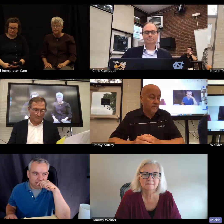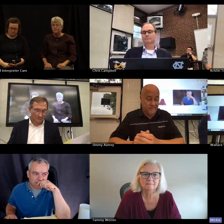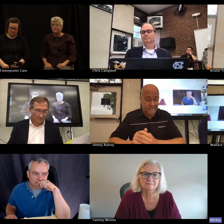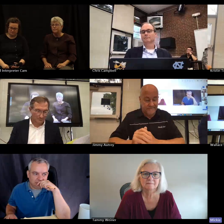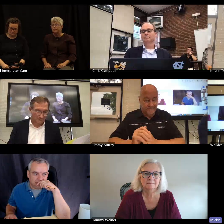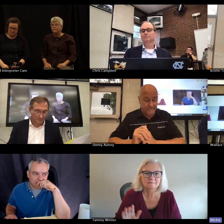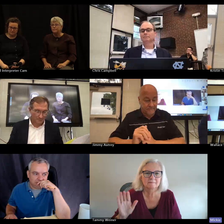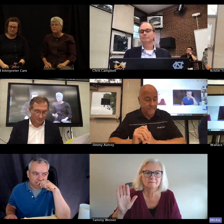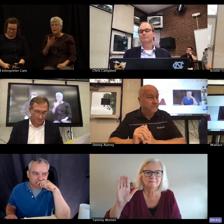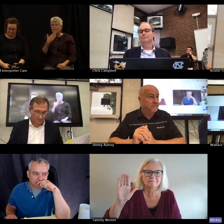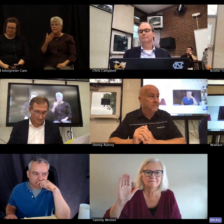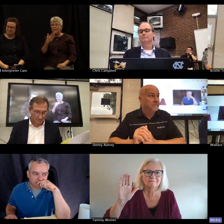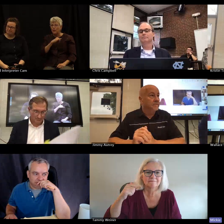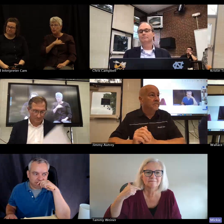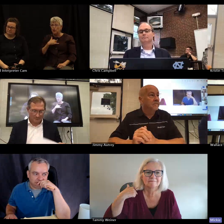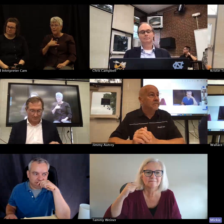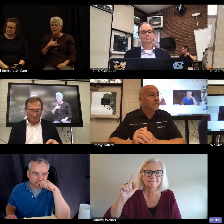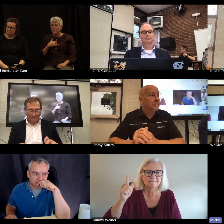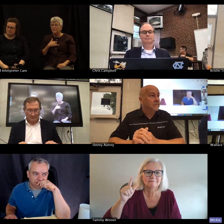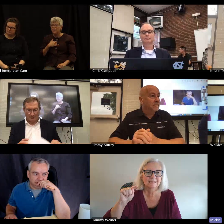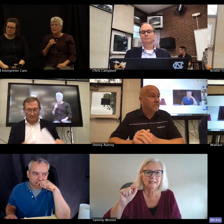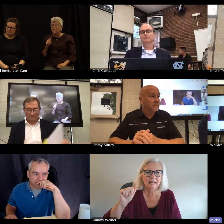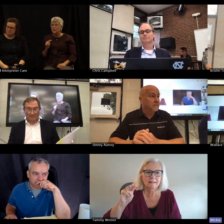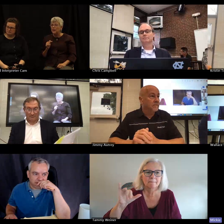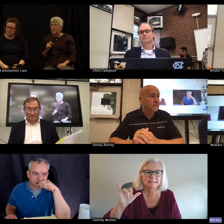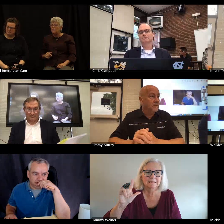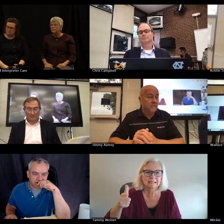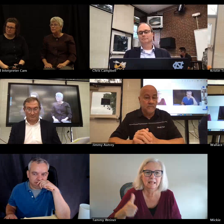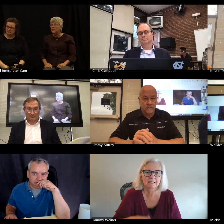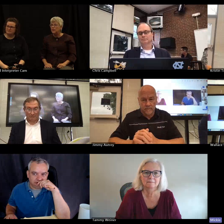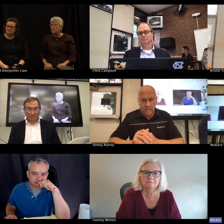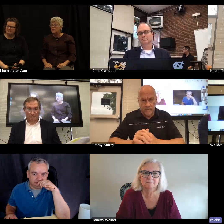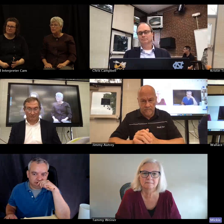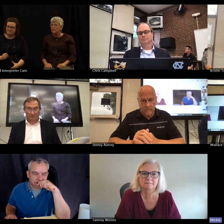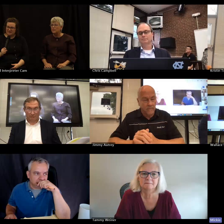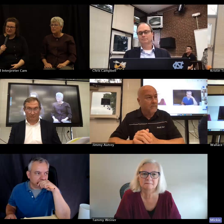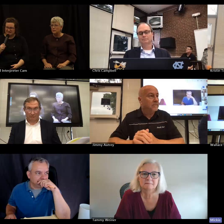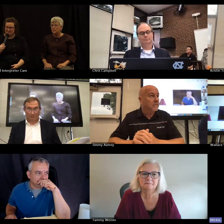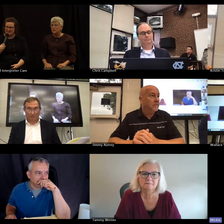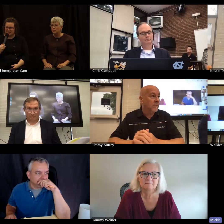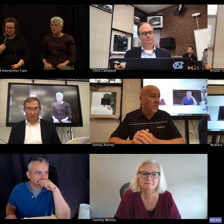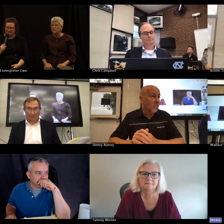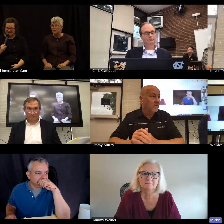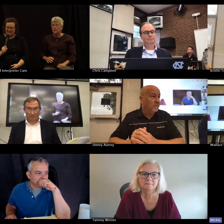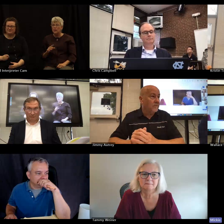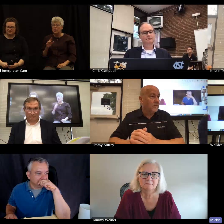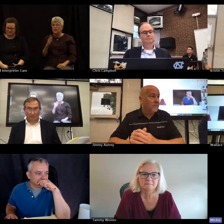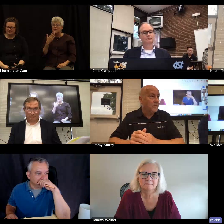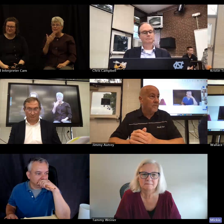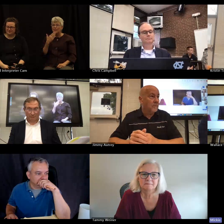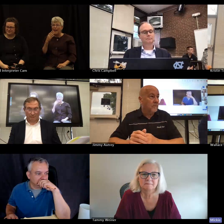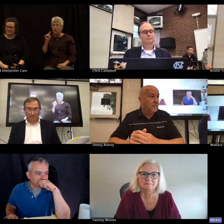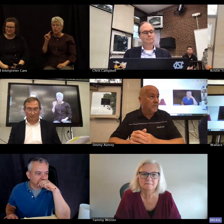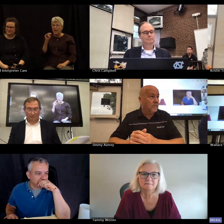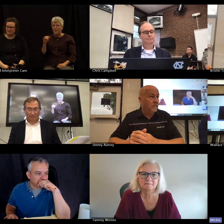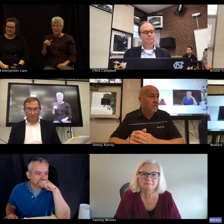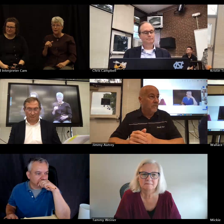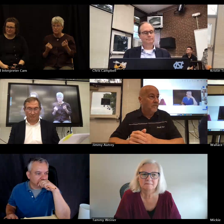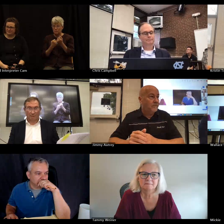Thank you, Jimmy. Do I have a second? Tammy? Thank you very much, Tammy. All in favor, raise your